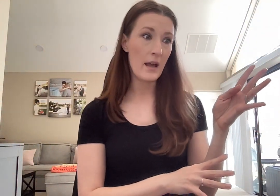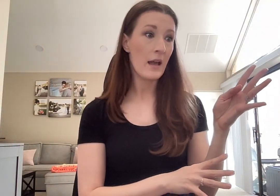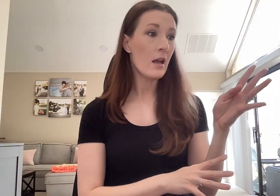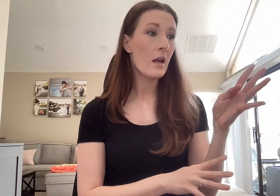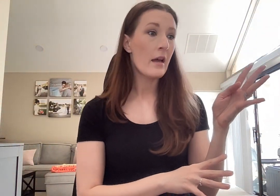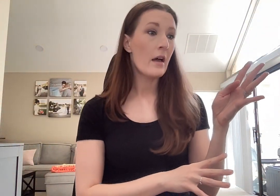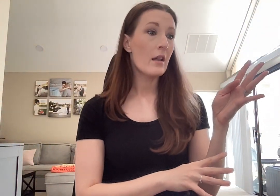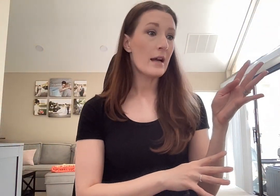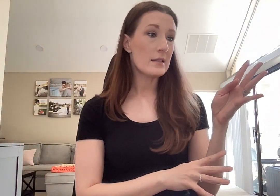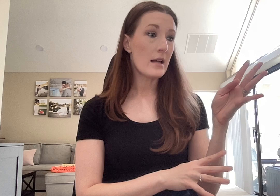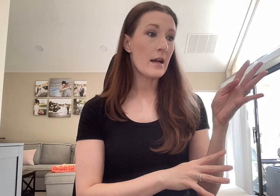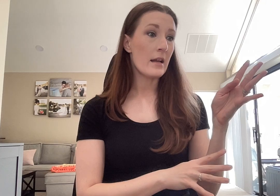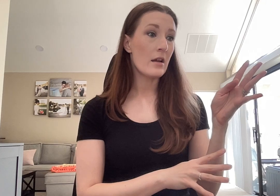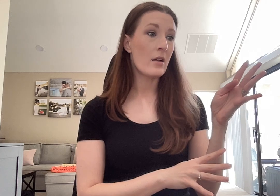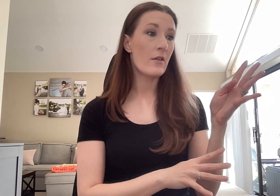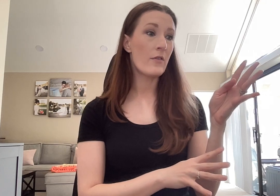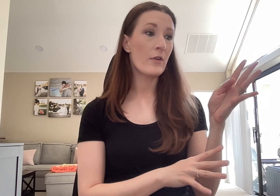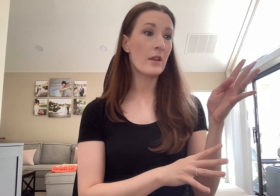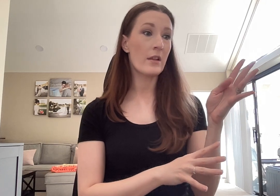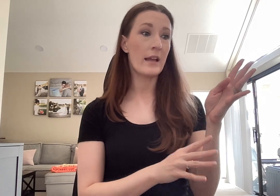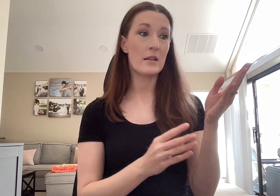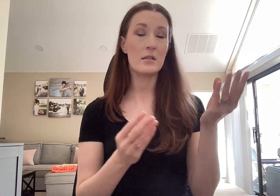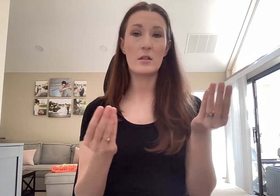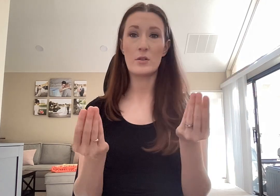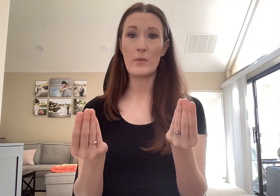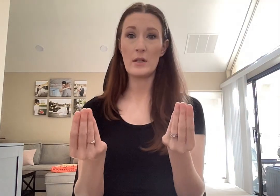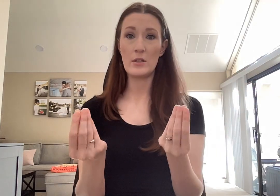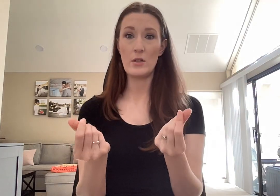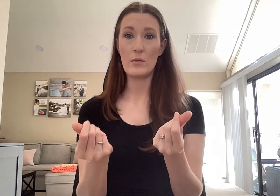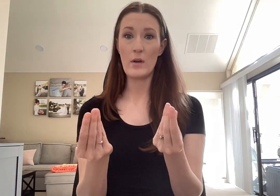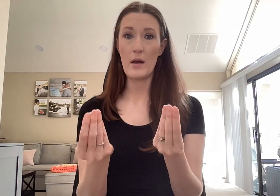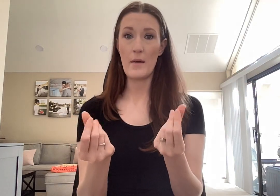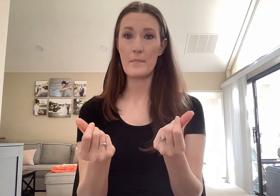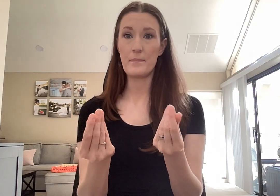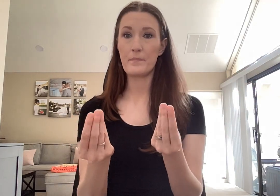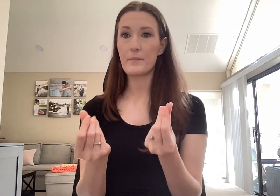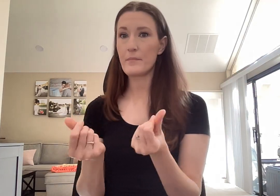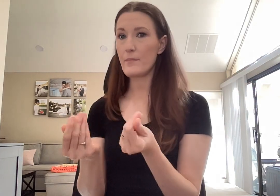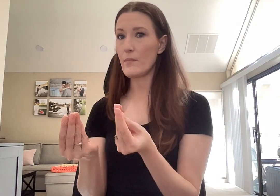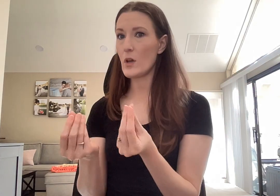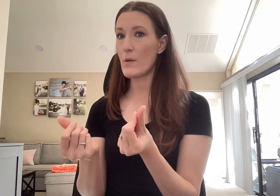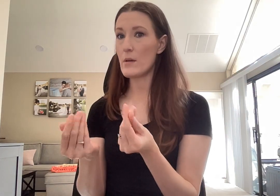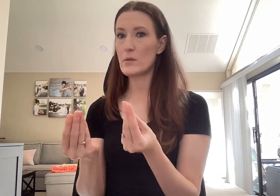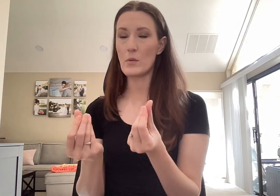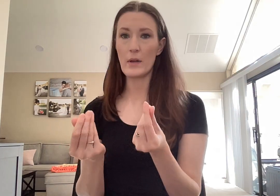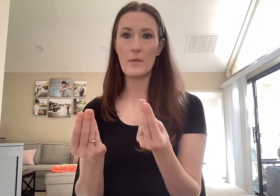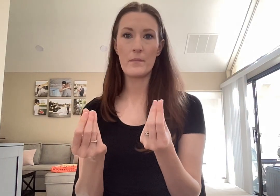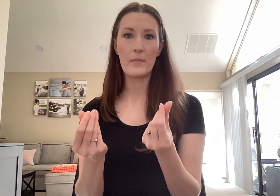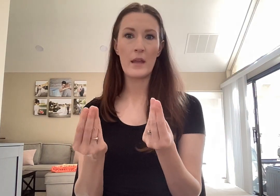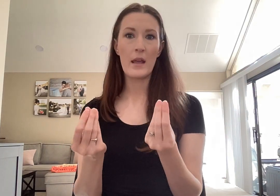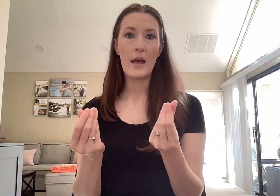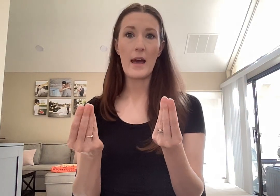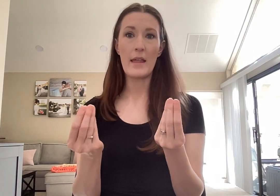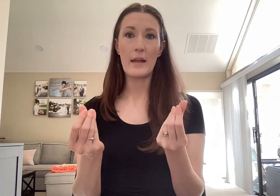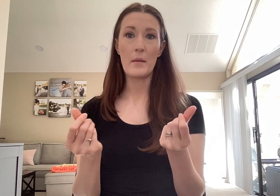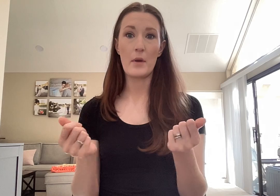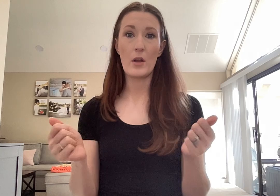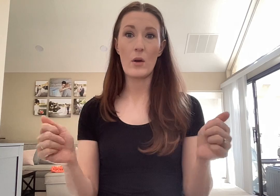Okay. Last line for the land. So we're gonna do ground soil, and then I'm gonna go